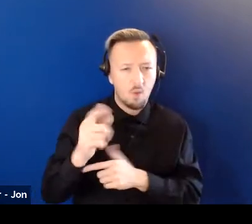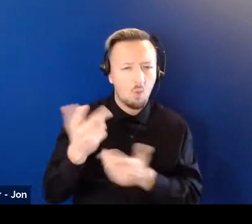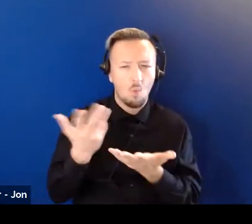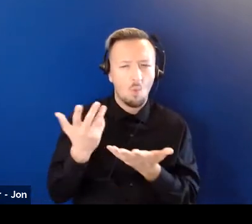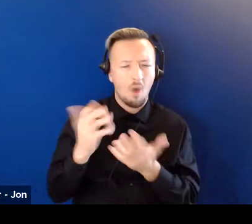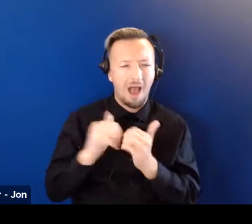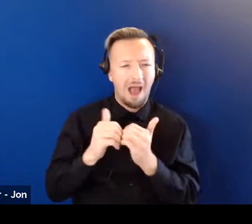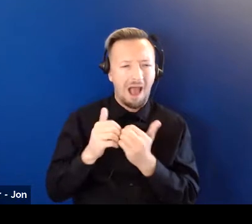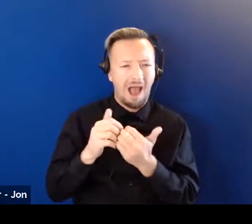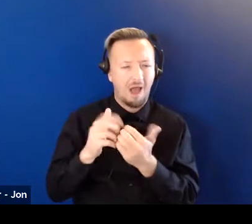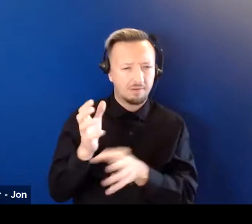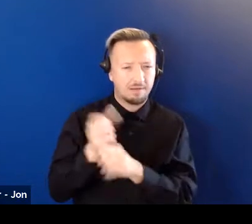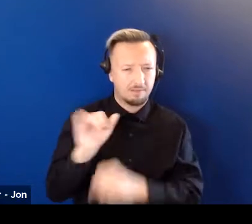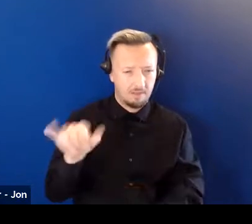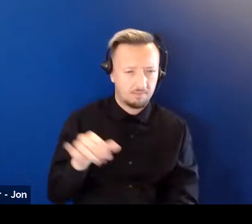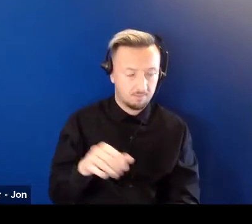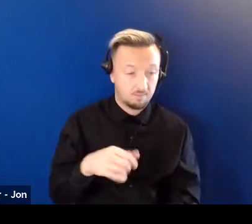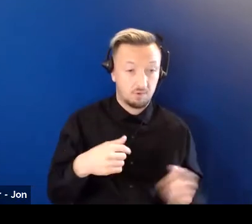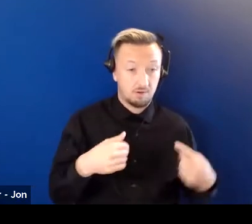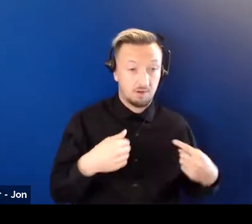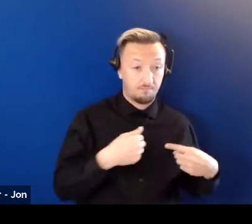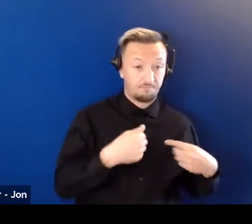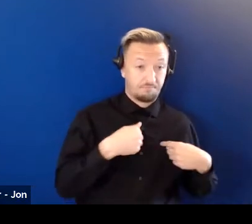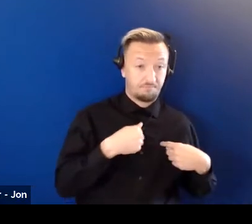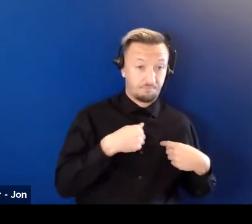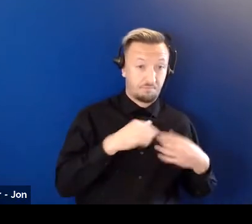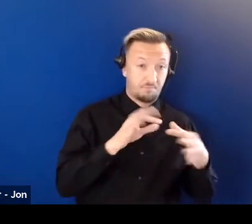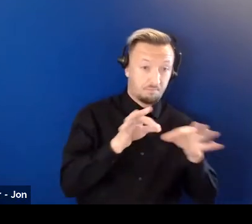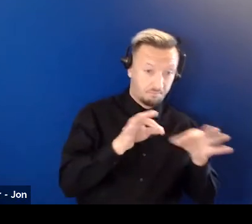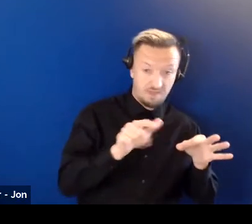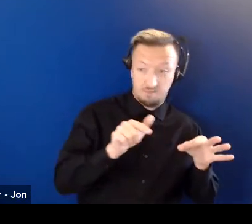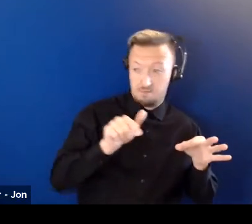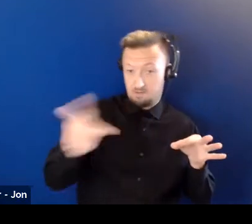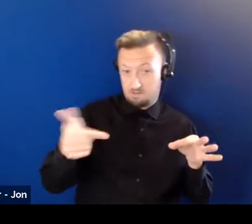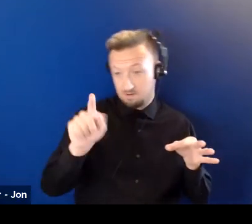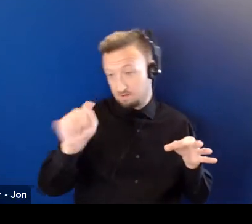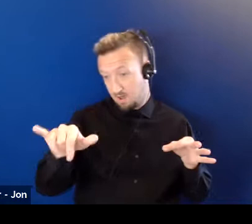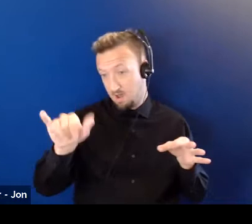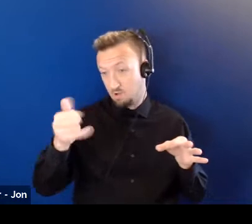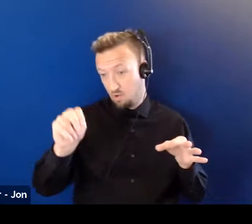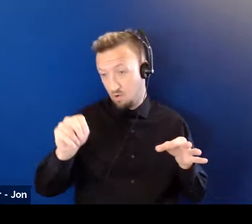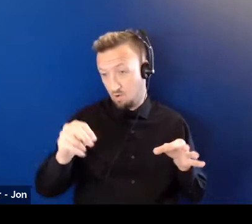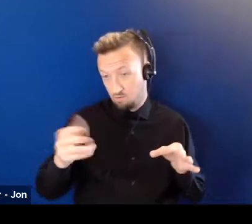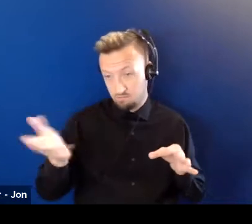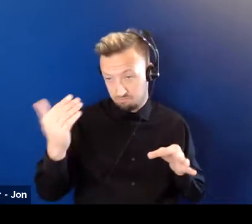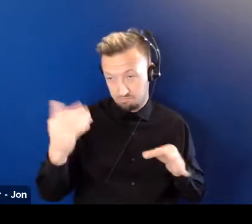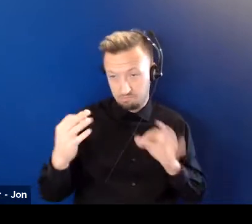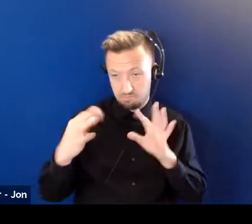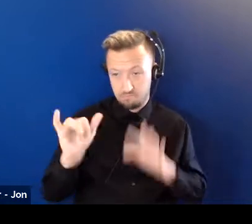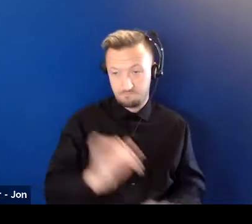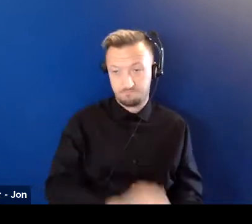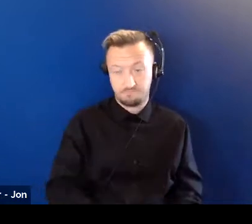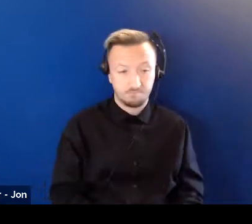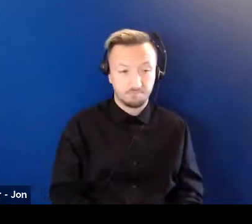I'll go ahead and jump in, and then if Ty or Joan want to respond to this, by all means, you guys can chime in.